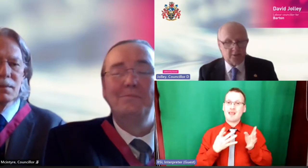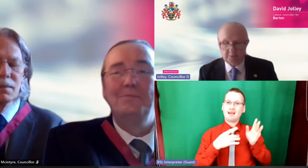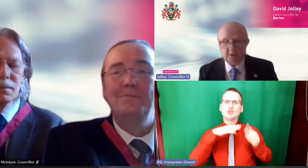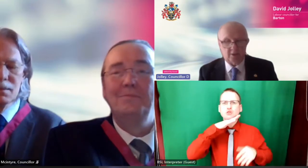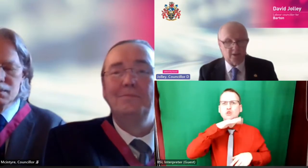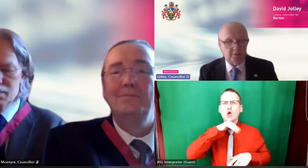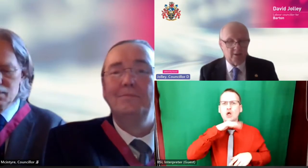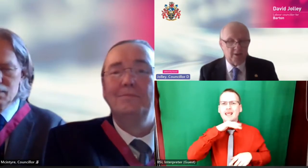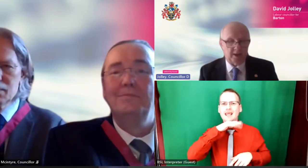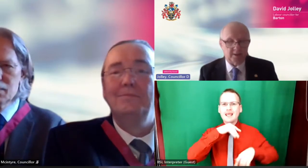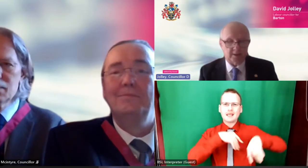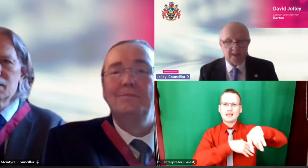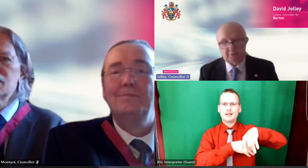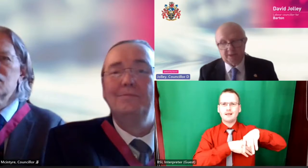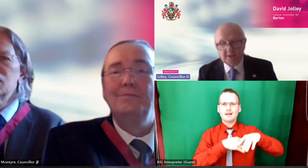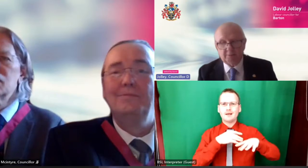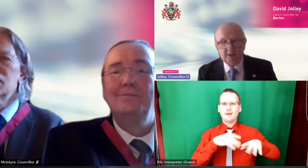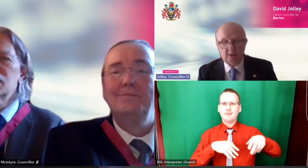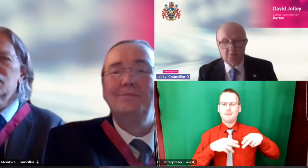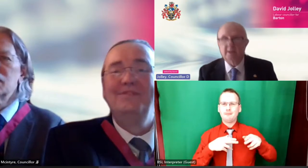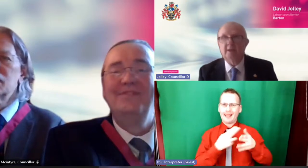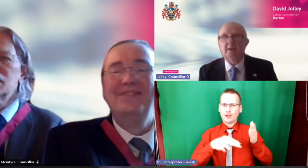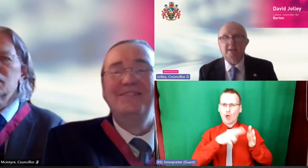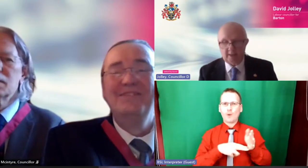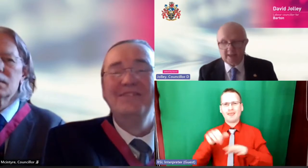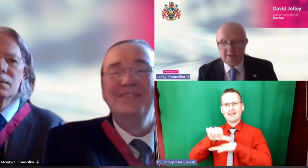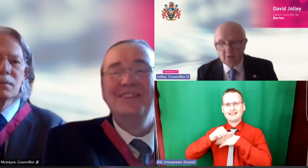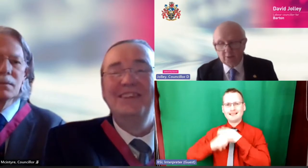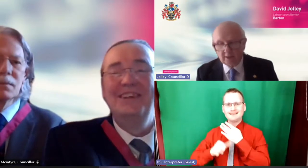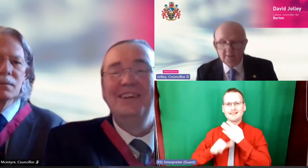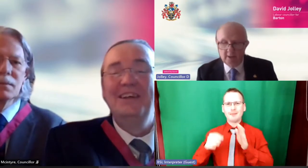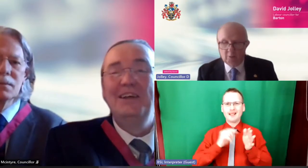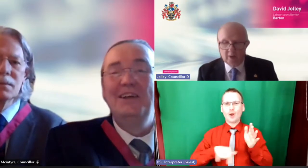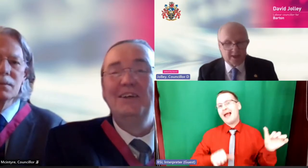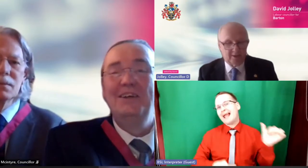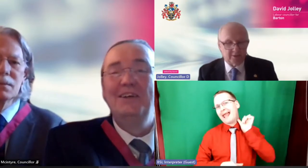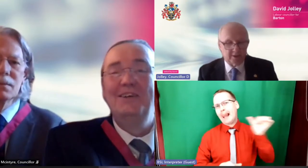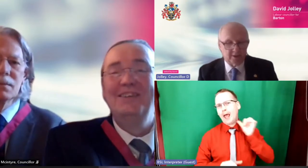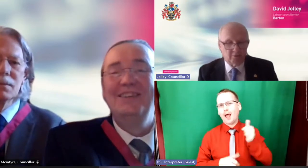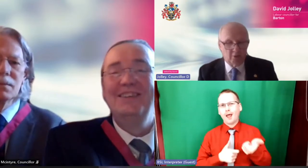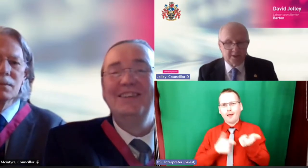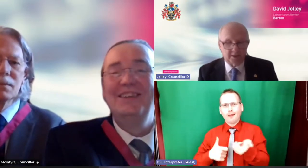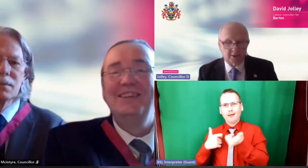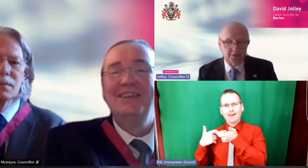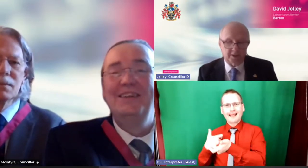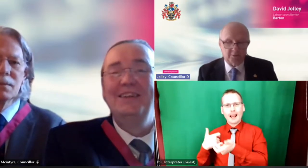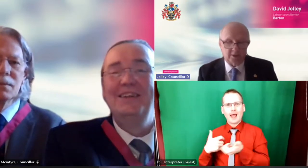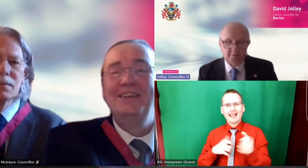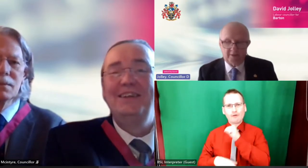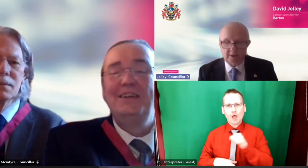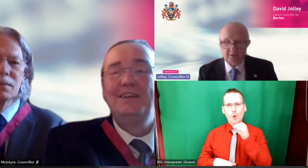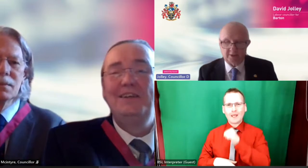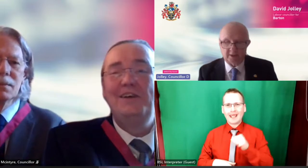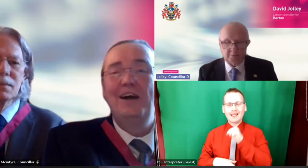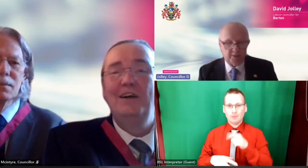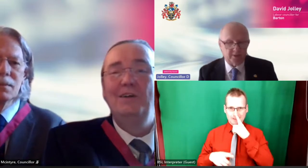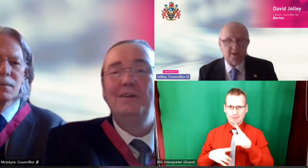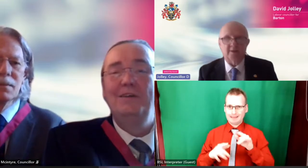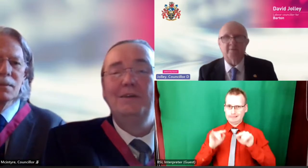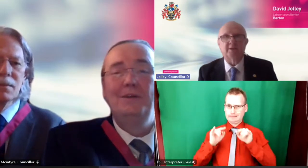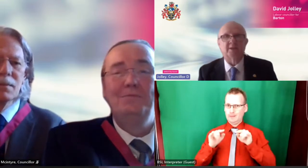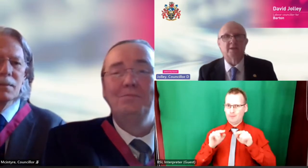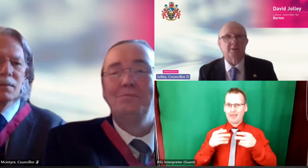nights, Christmas turkey bingo nights, together with Easter bingo, killer karaoke, where the councillors are roped in as judges, which can be very daunting as